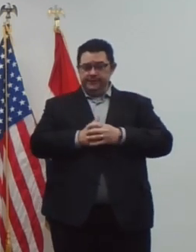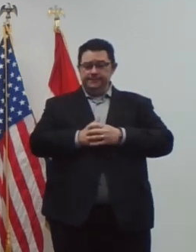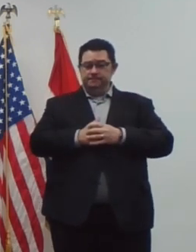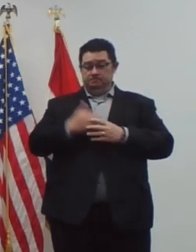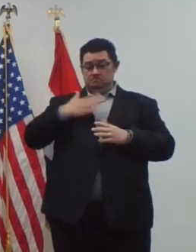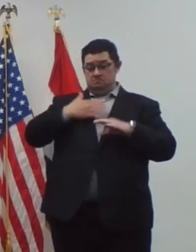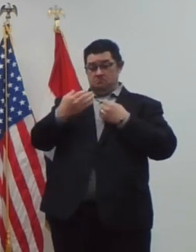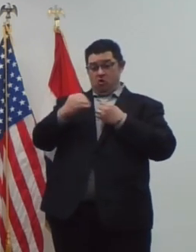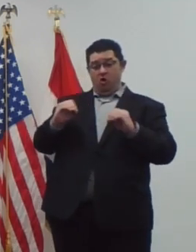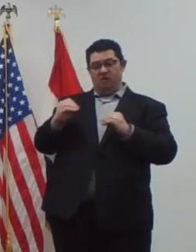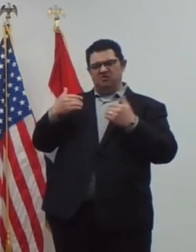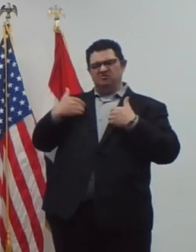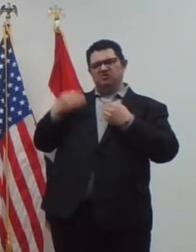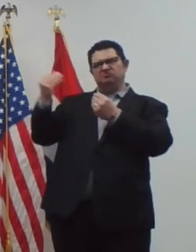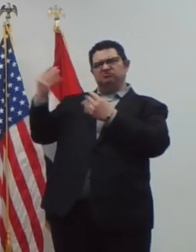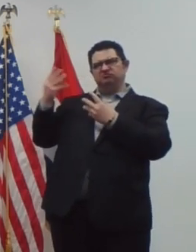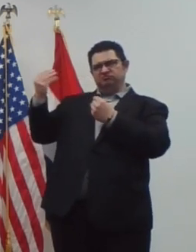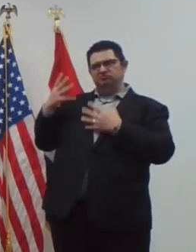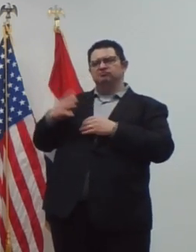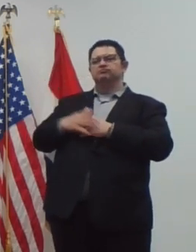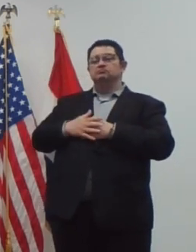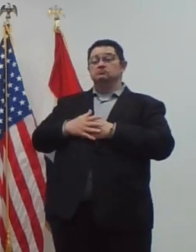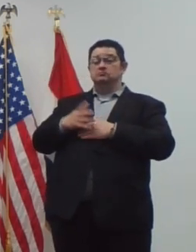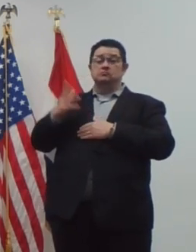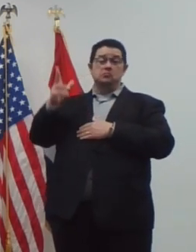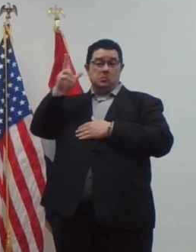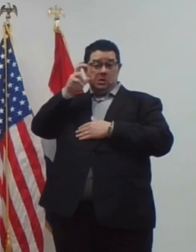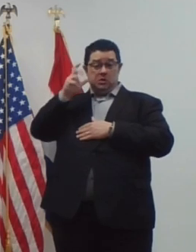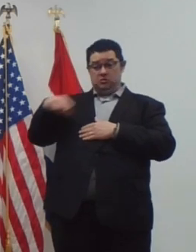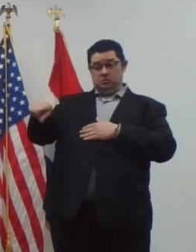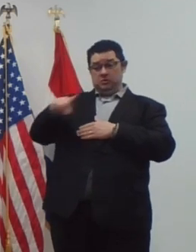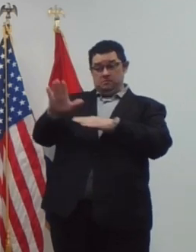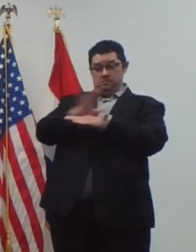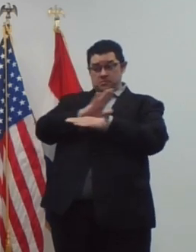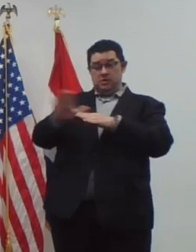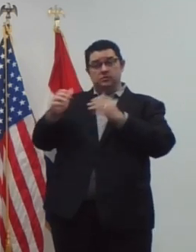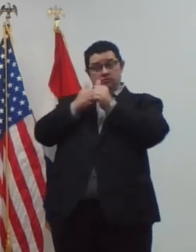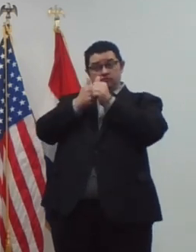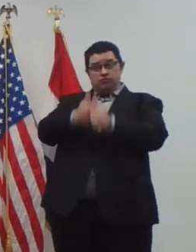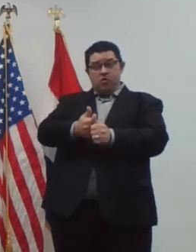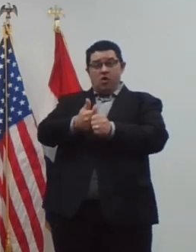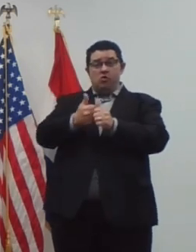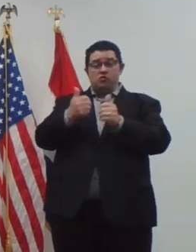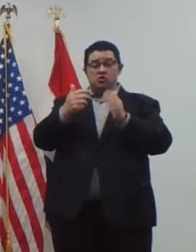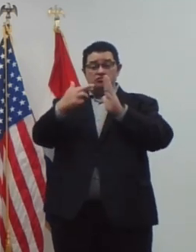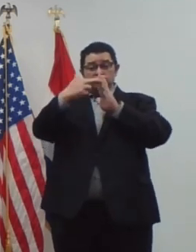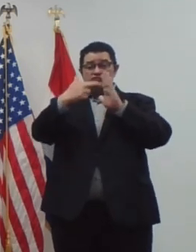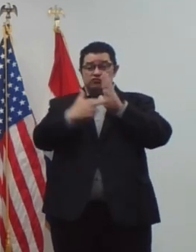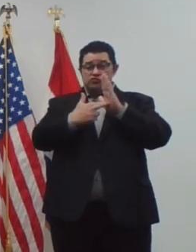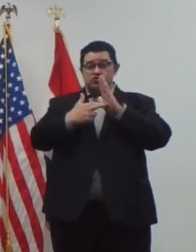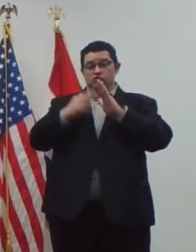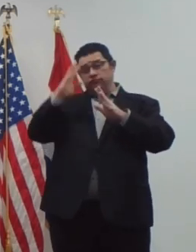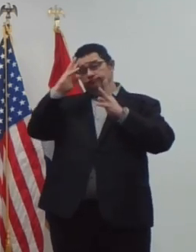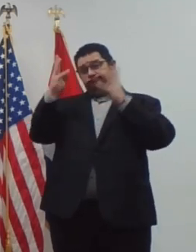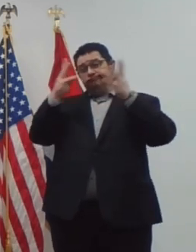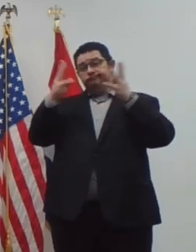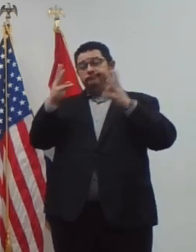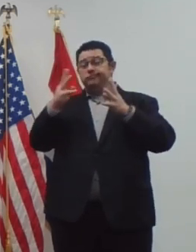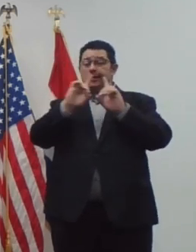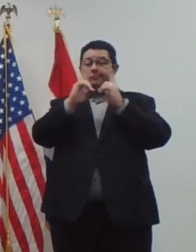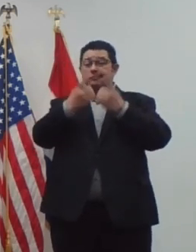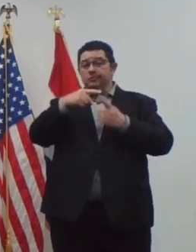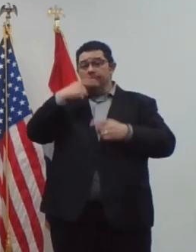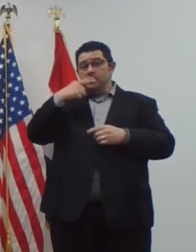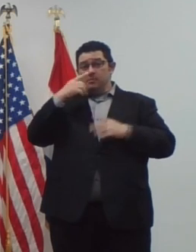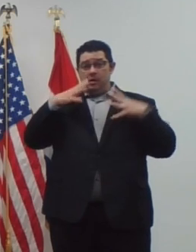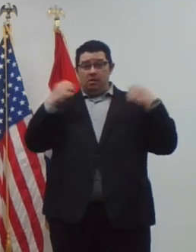that our businesses are following the safe practices guidelines developed by our Department of Public Health. They're continuing